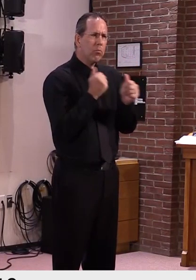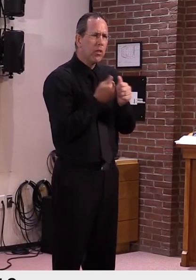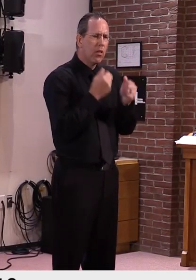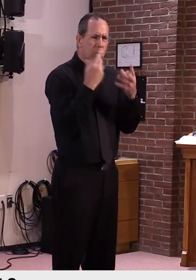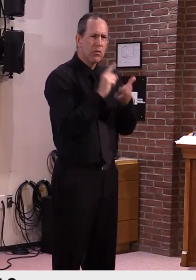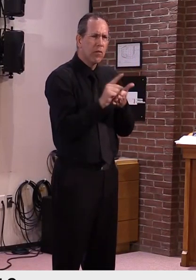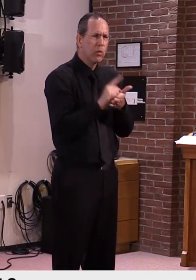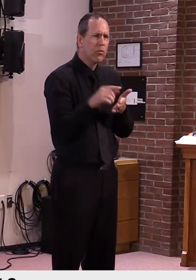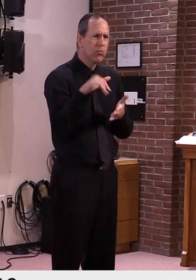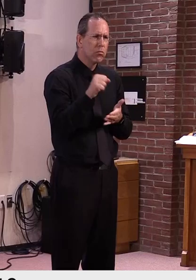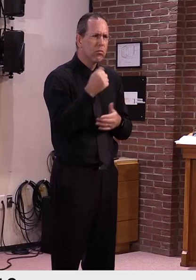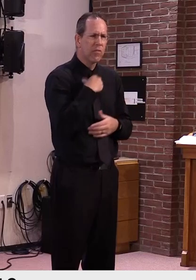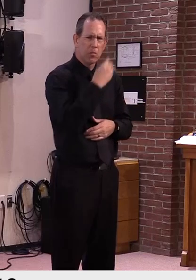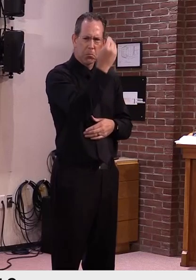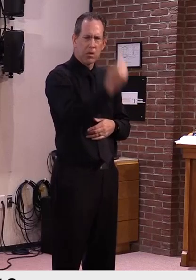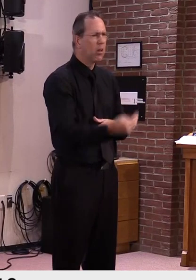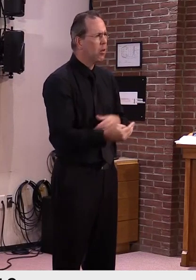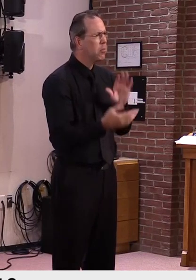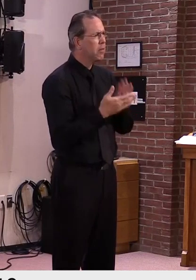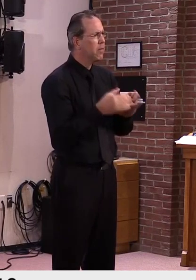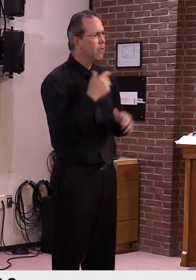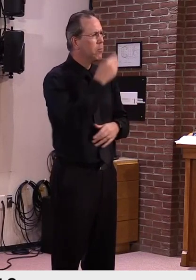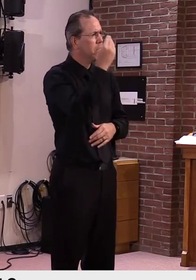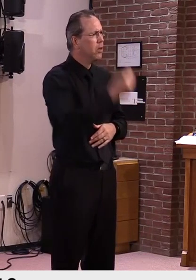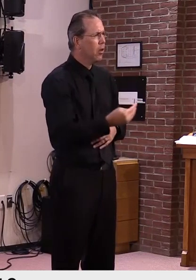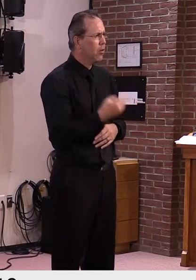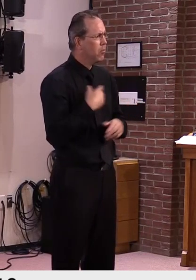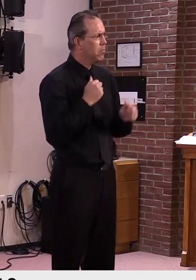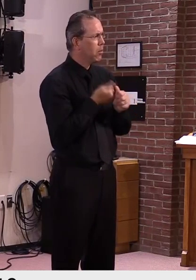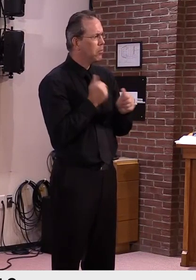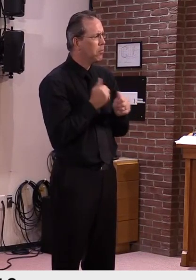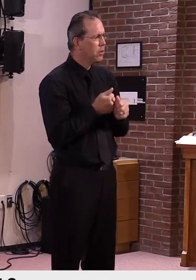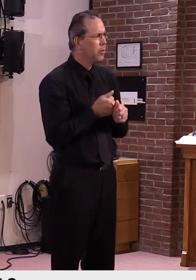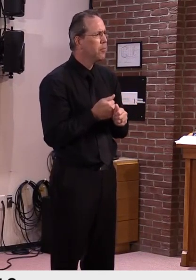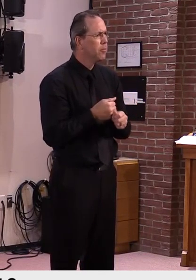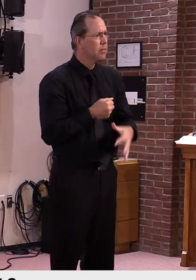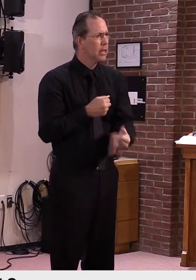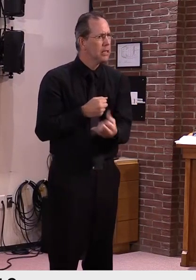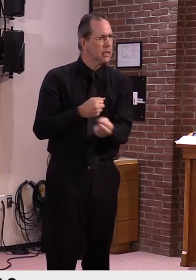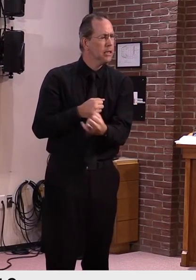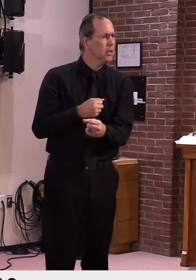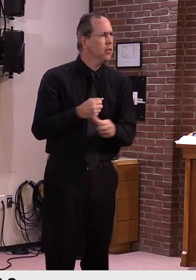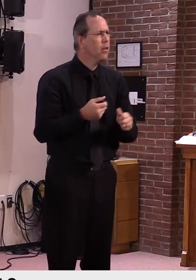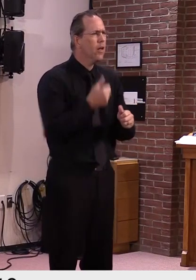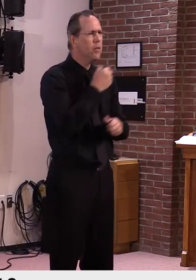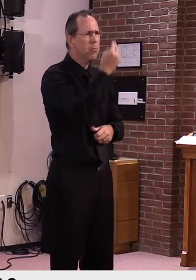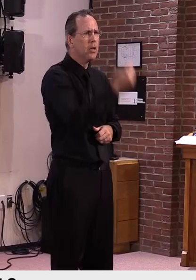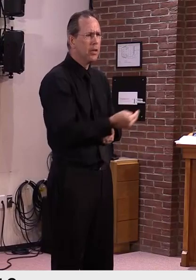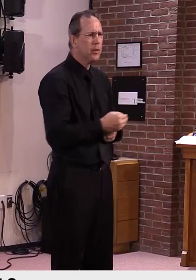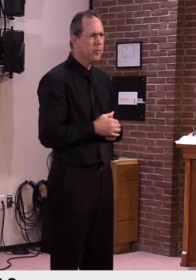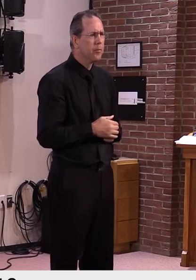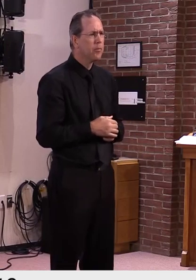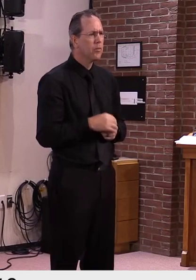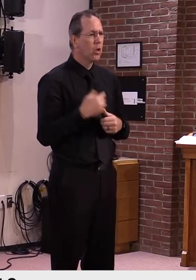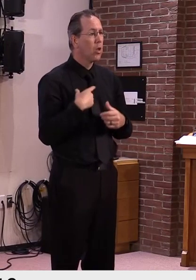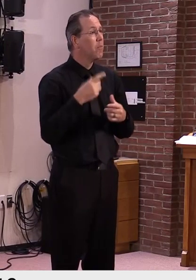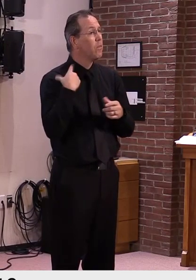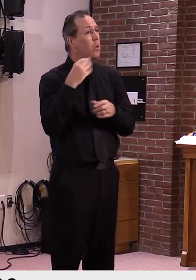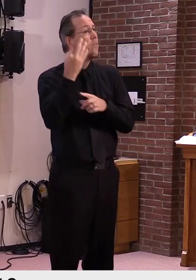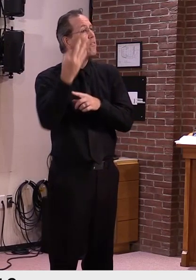every Monday, if I'm correct. The cutoff will be a Friday, and then it will be updated every Monday.